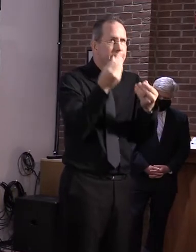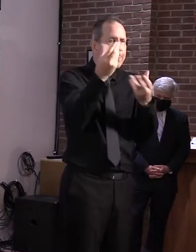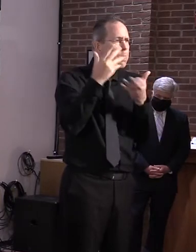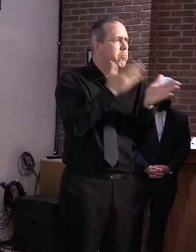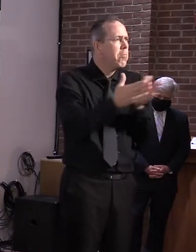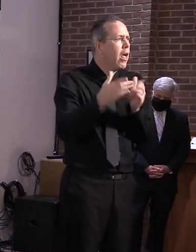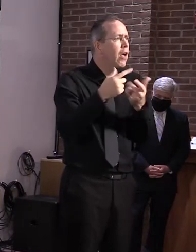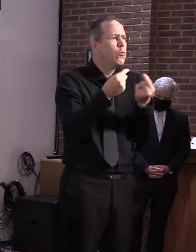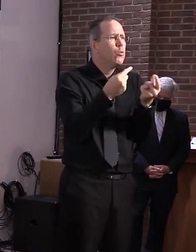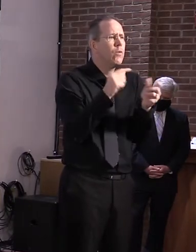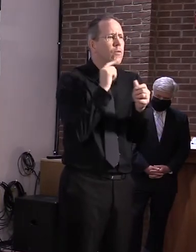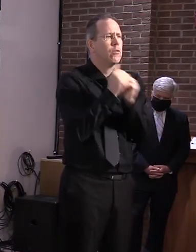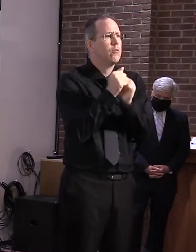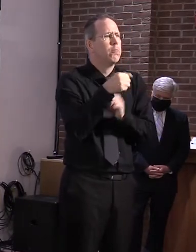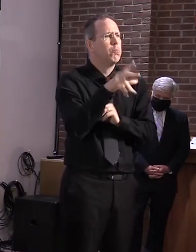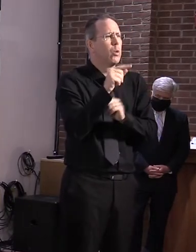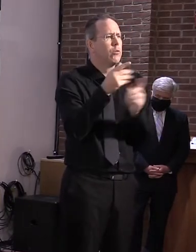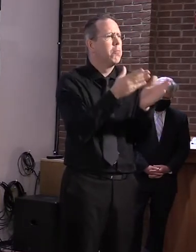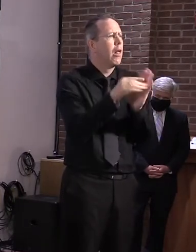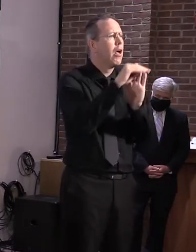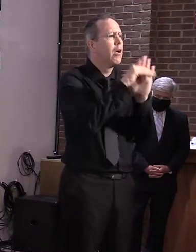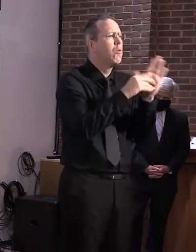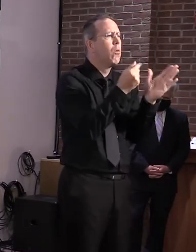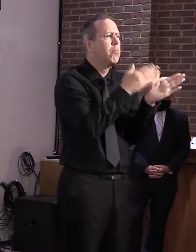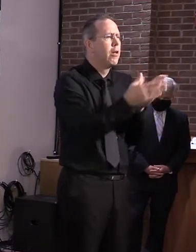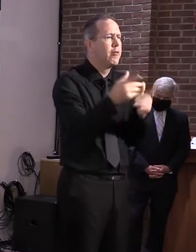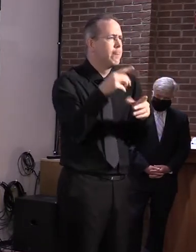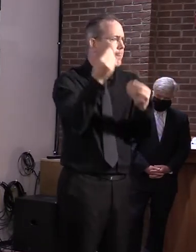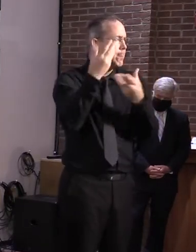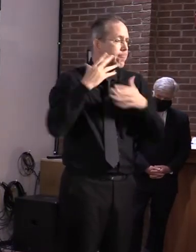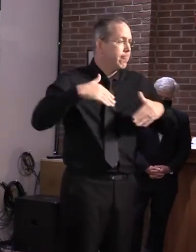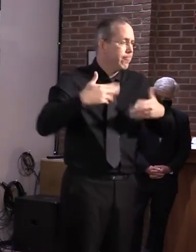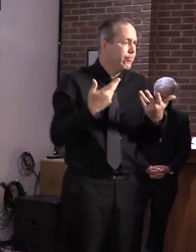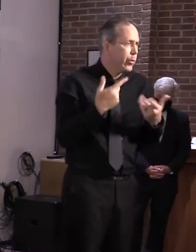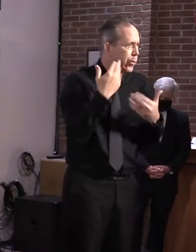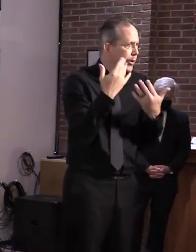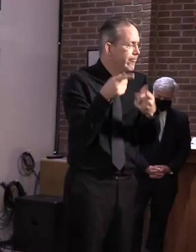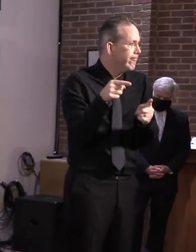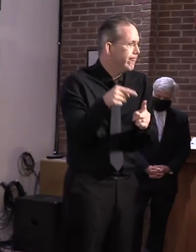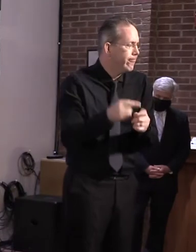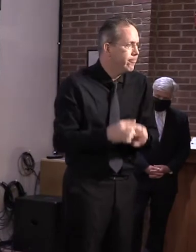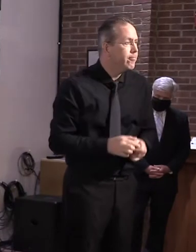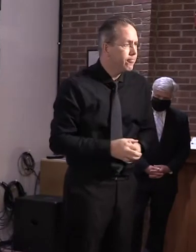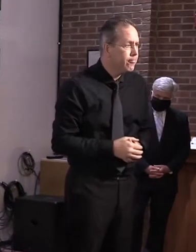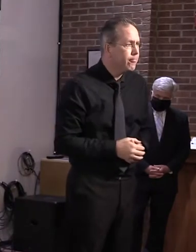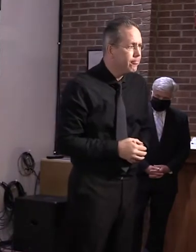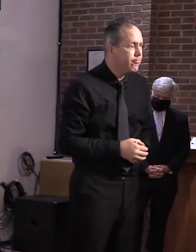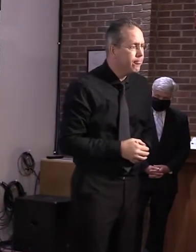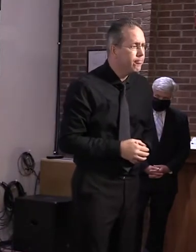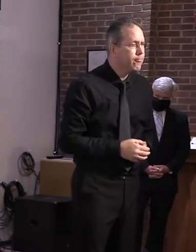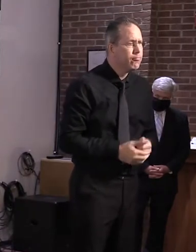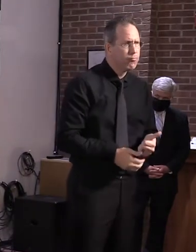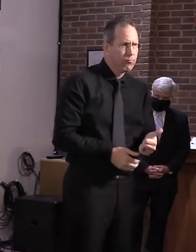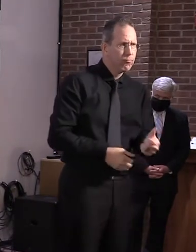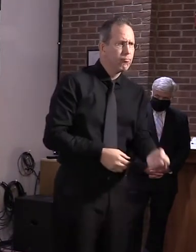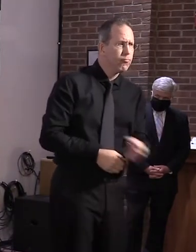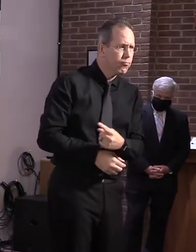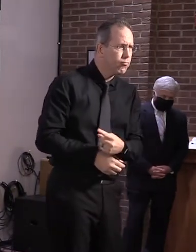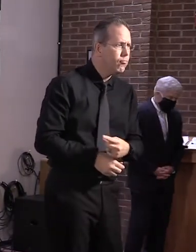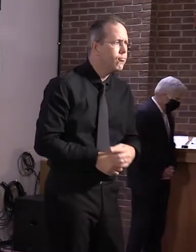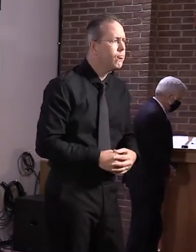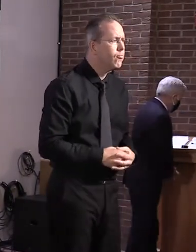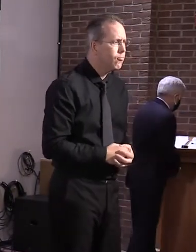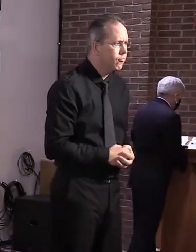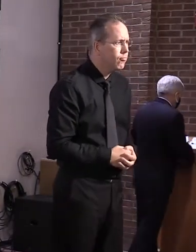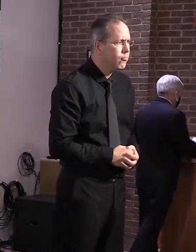had another question, a quick one for the governor. Sorry, it's the ever popular mask question again,